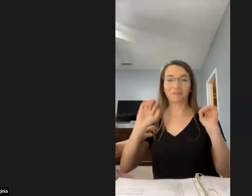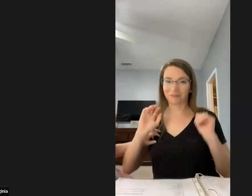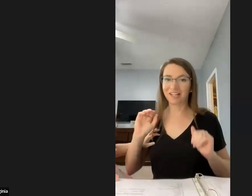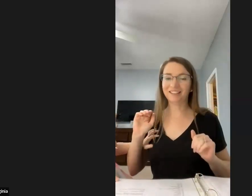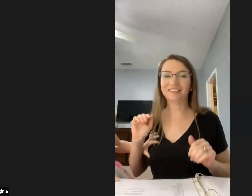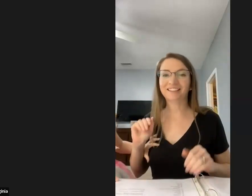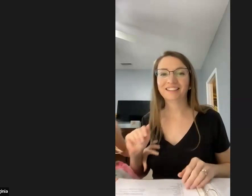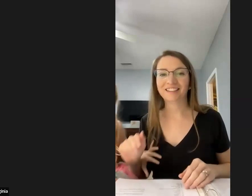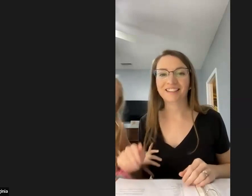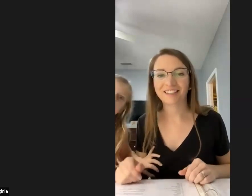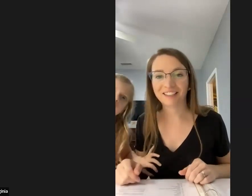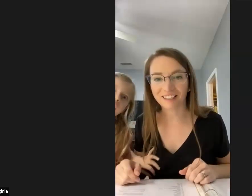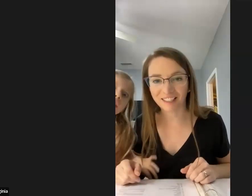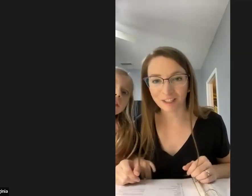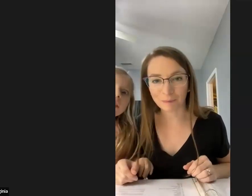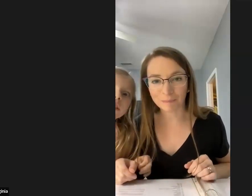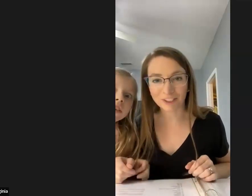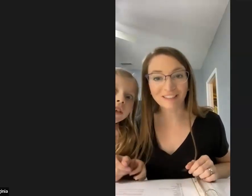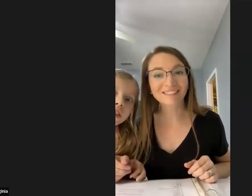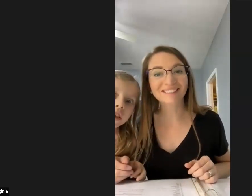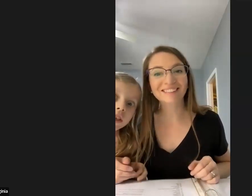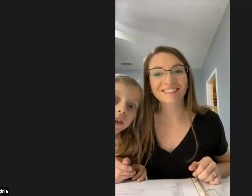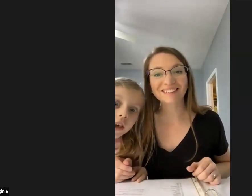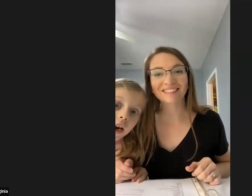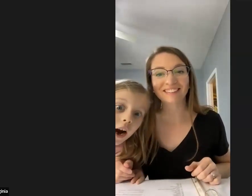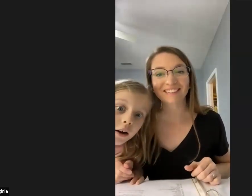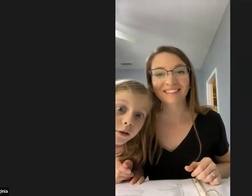Okay. And Michelle?